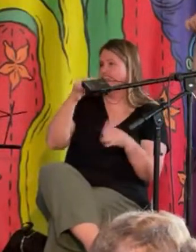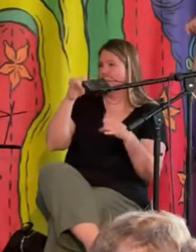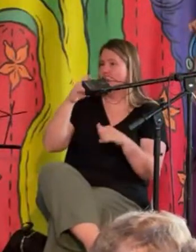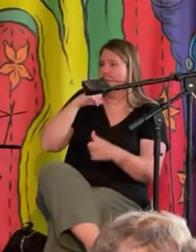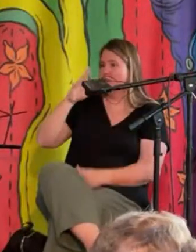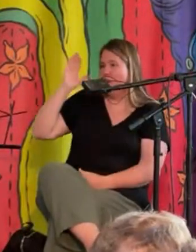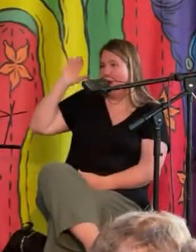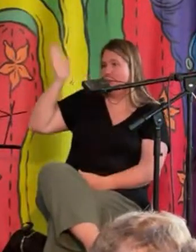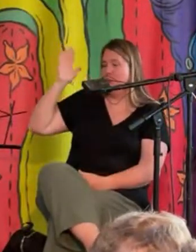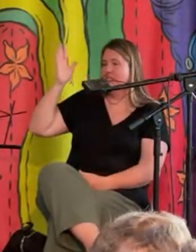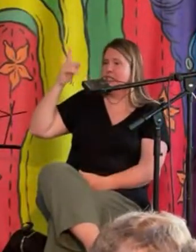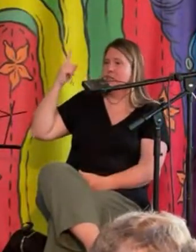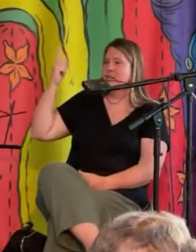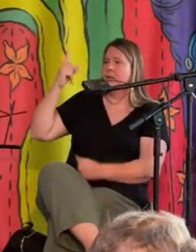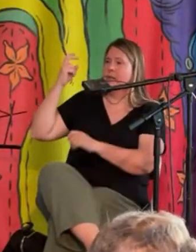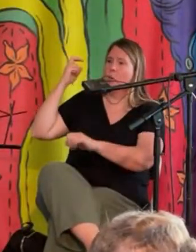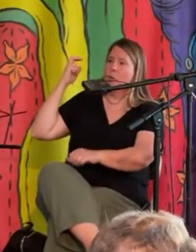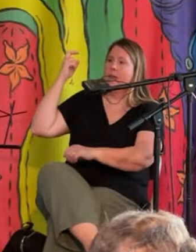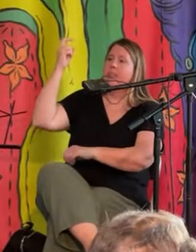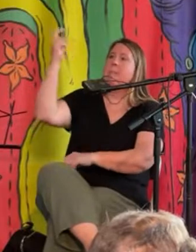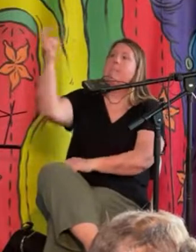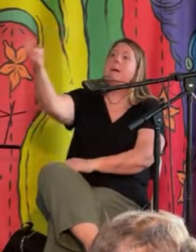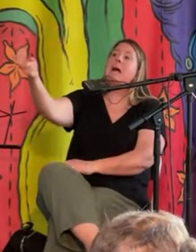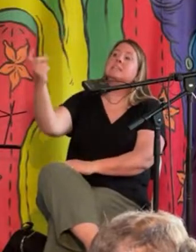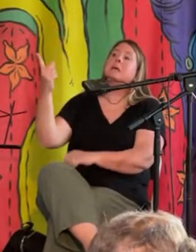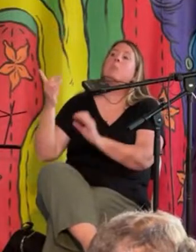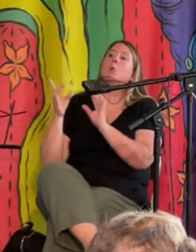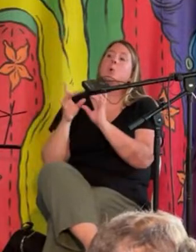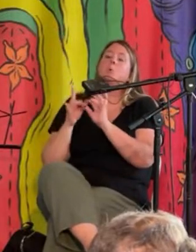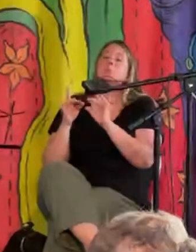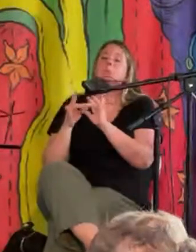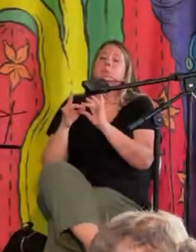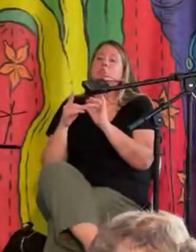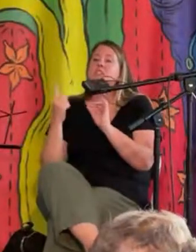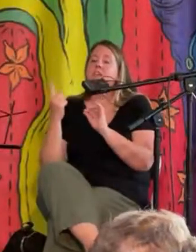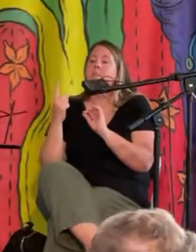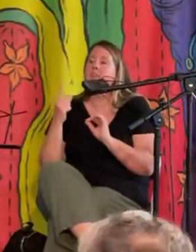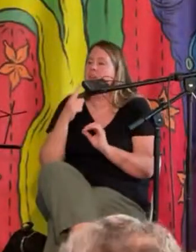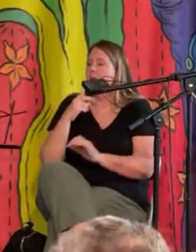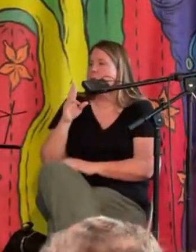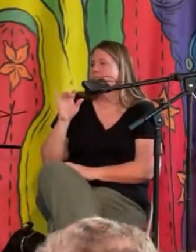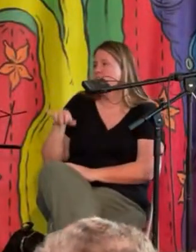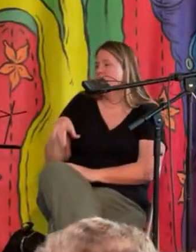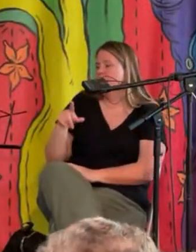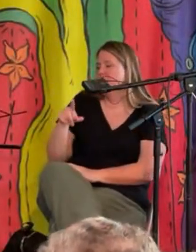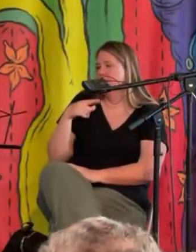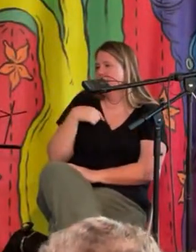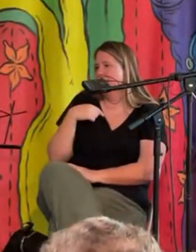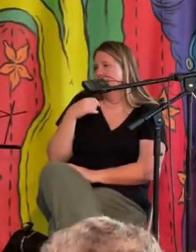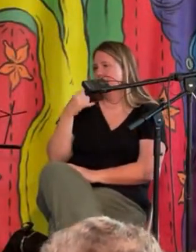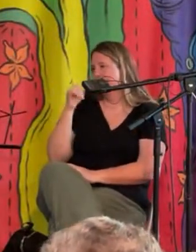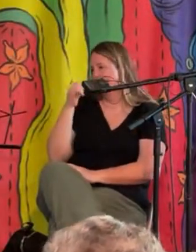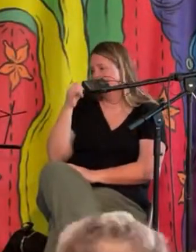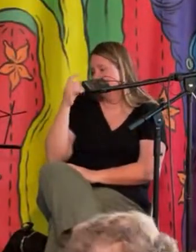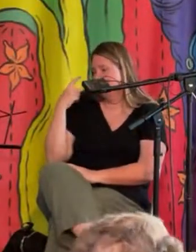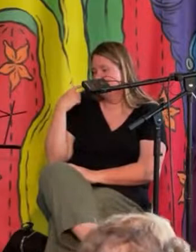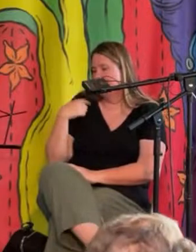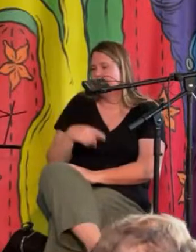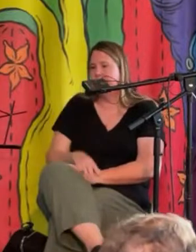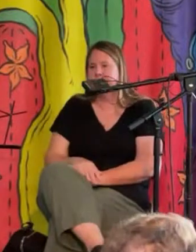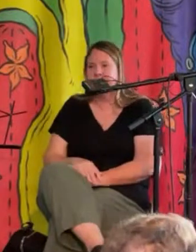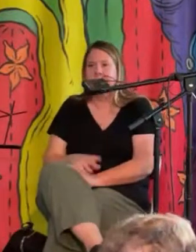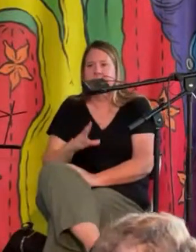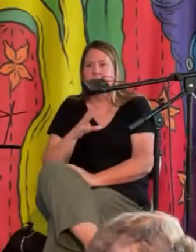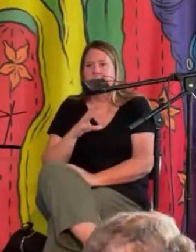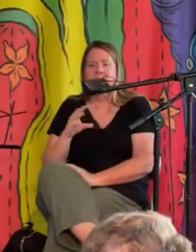away in the back, somebody is whispering something, and you're watching them, and you think, oh, that's the real theater.